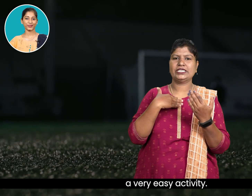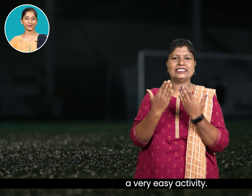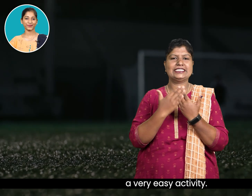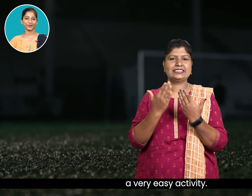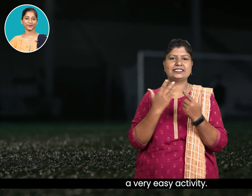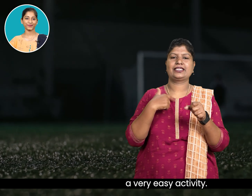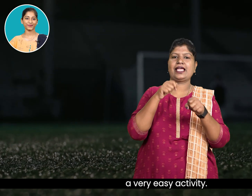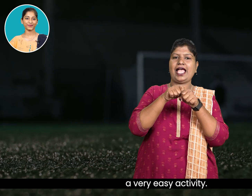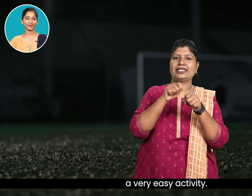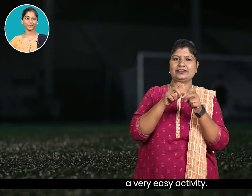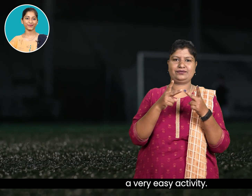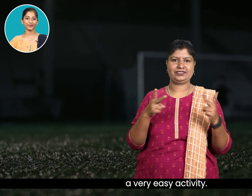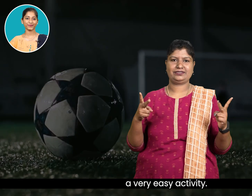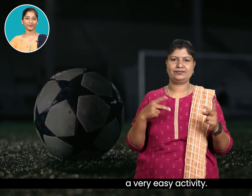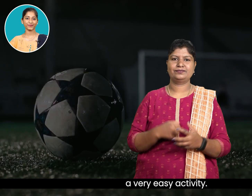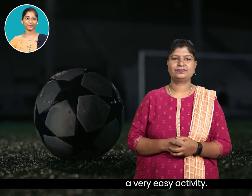activity.